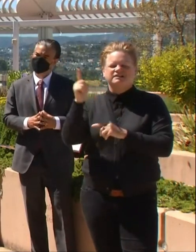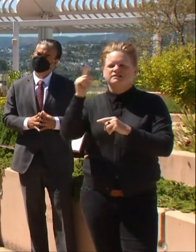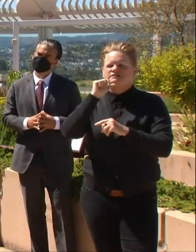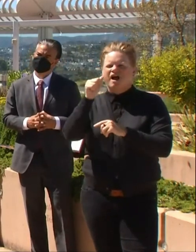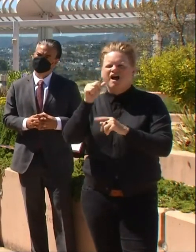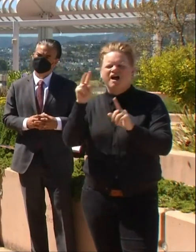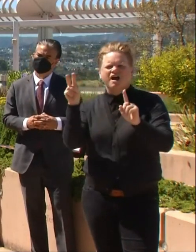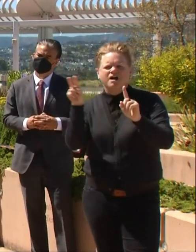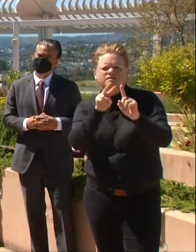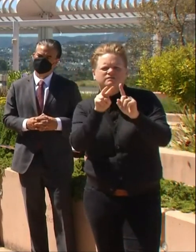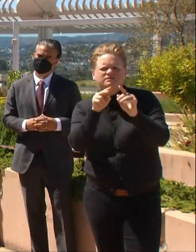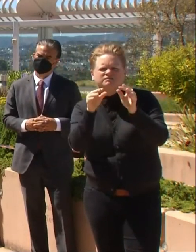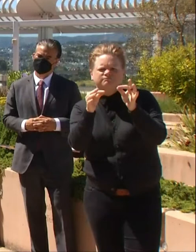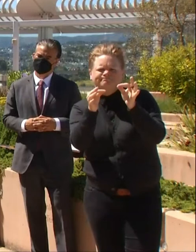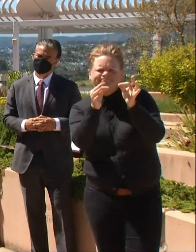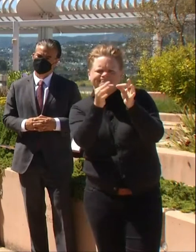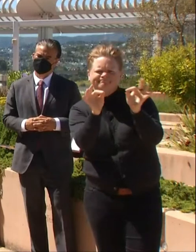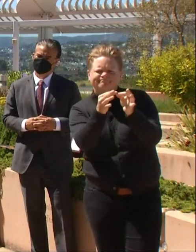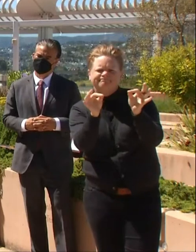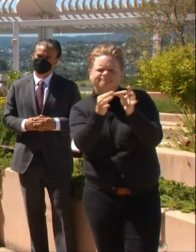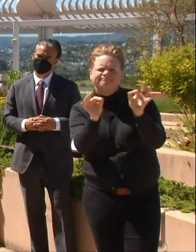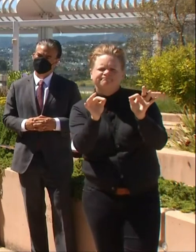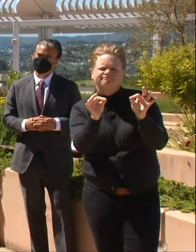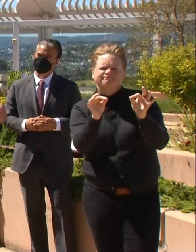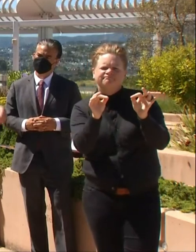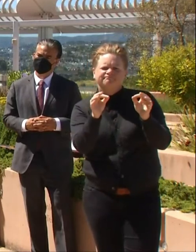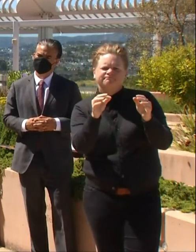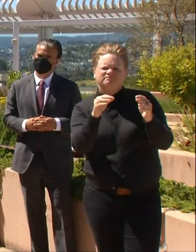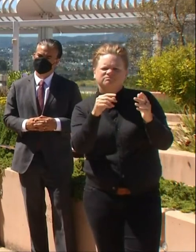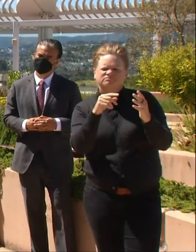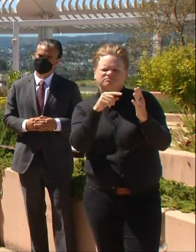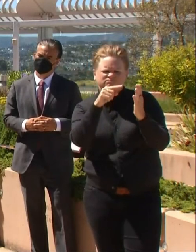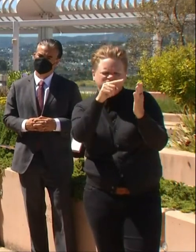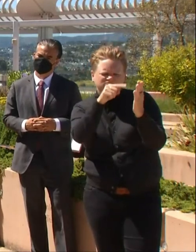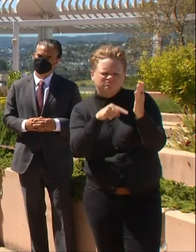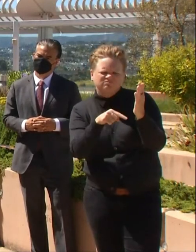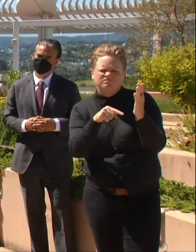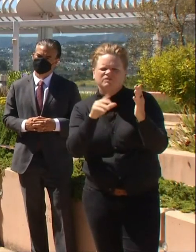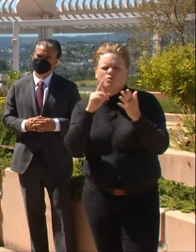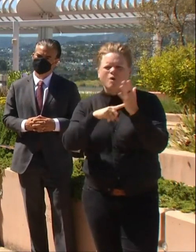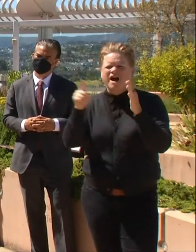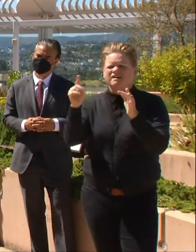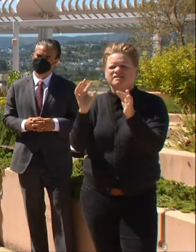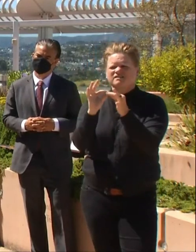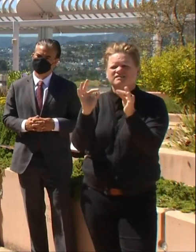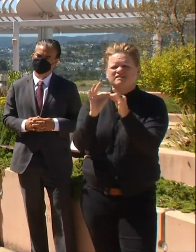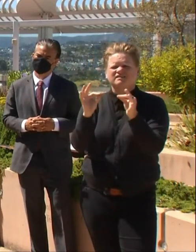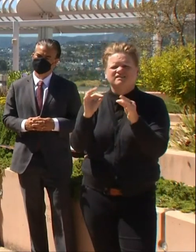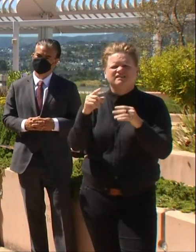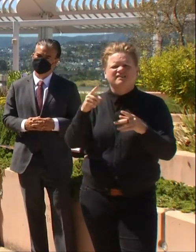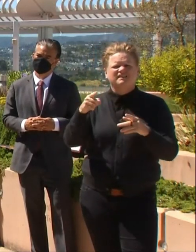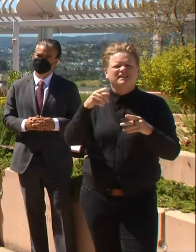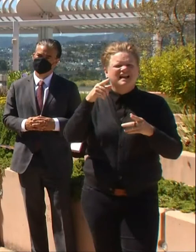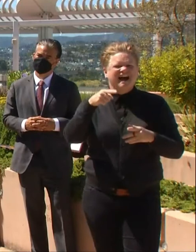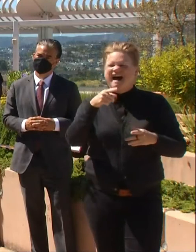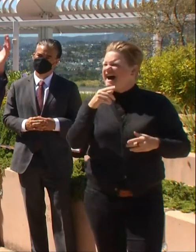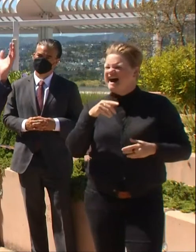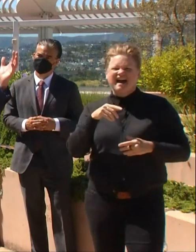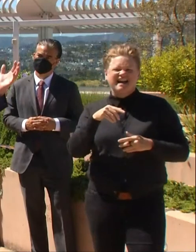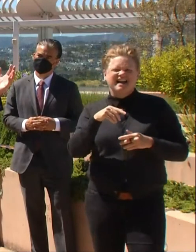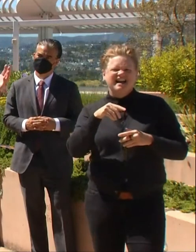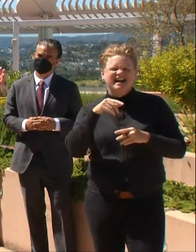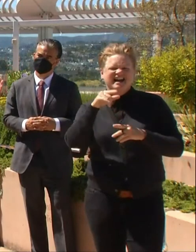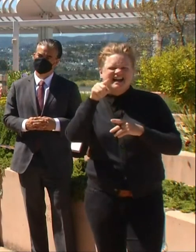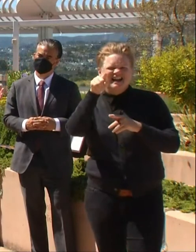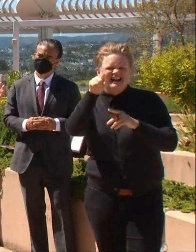decisions for yourself. I know it got all the headlines of Swiss Army knife. Read the rest of this decision. It's ripped off the pages.